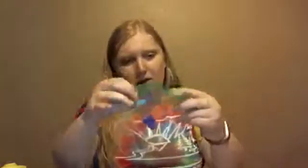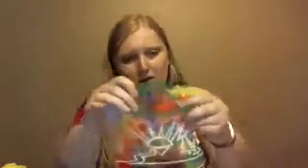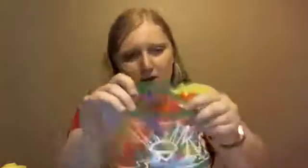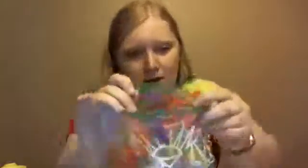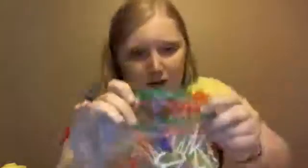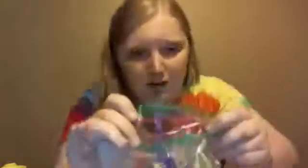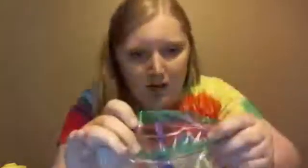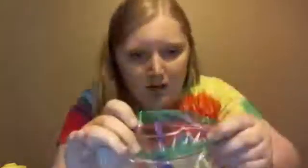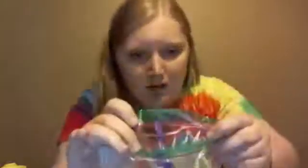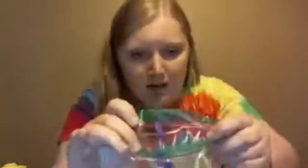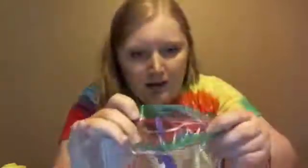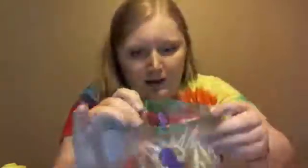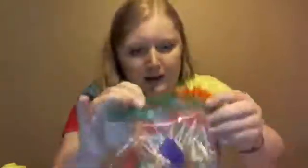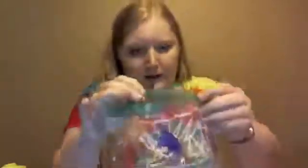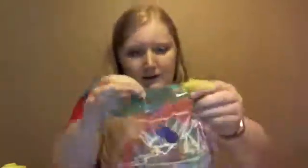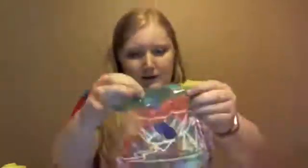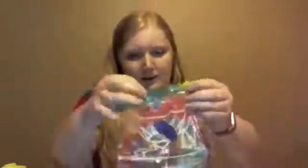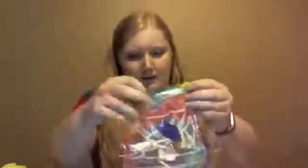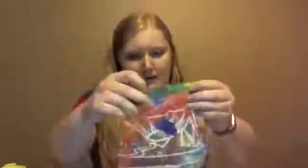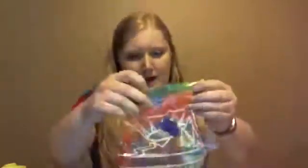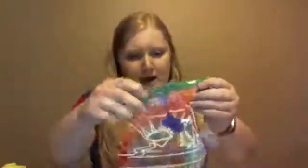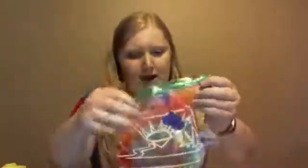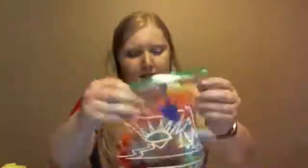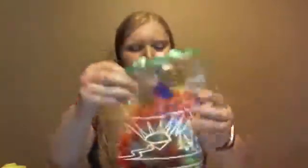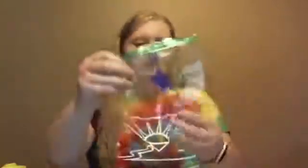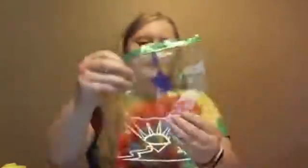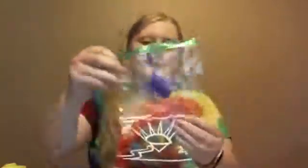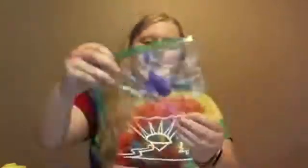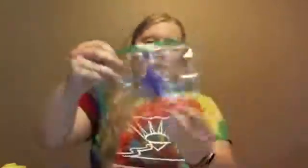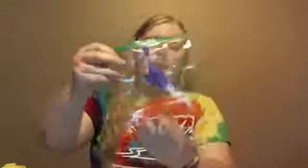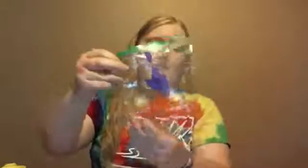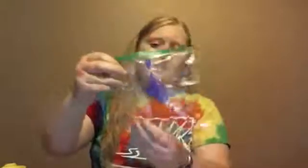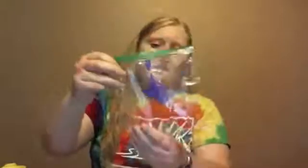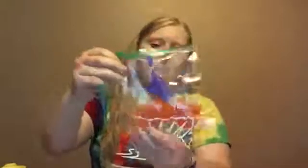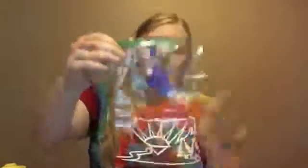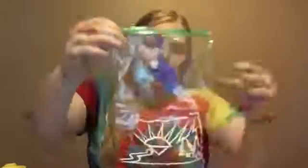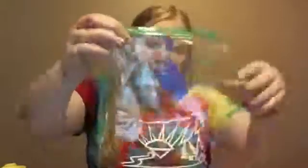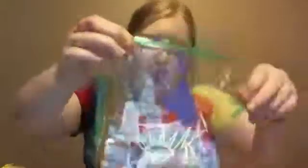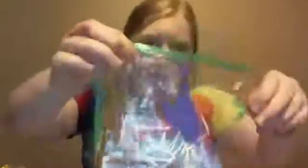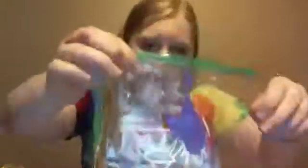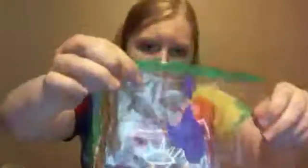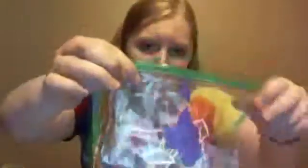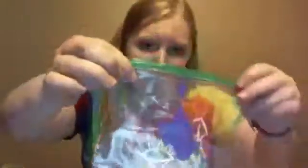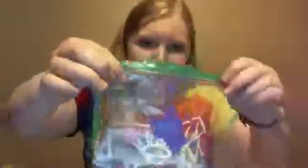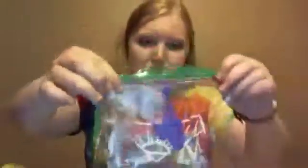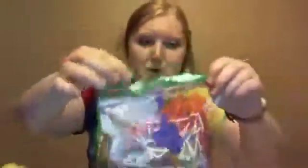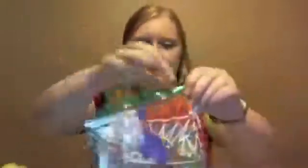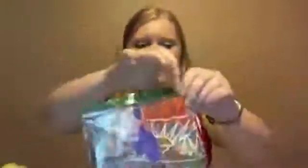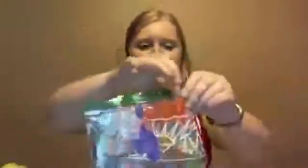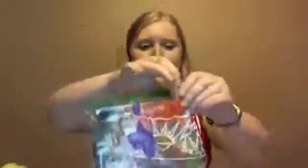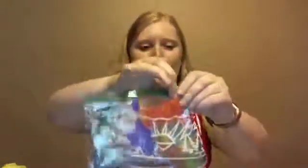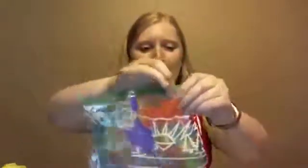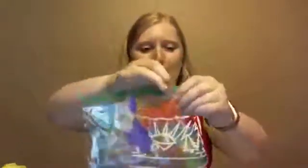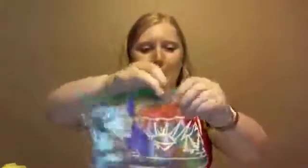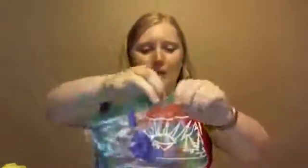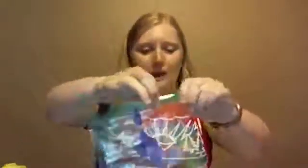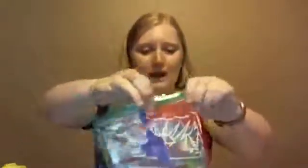no, I got it on the seal of the bag. Okay, so I just put in that much, but you can put in more or